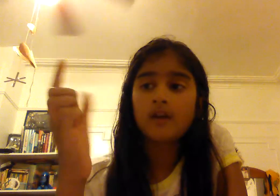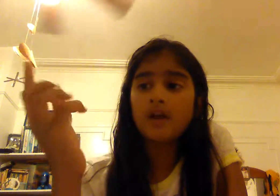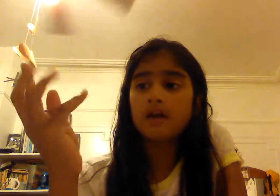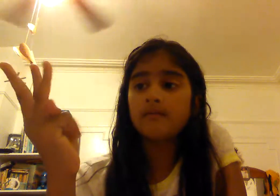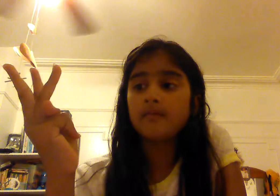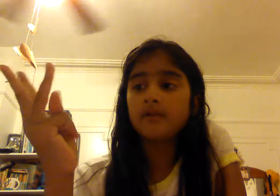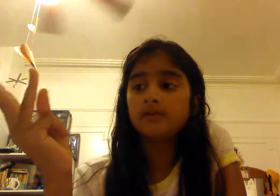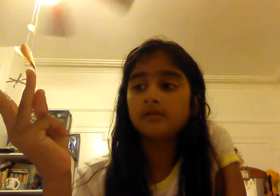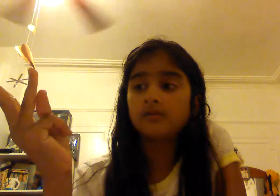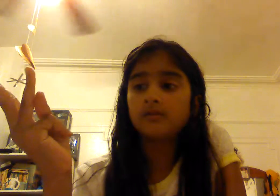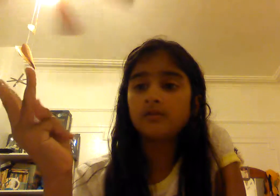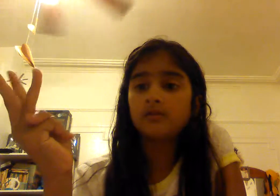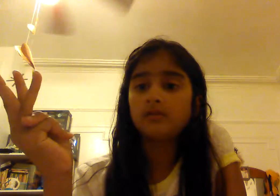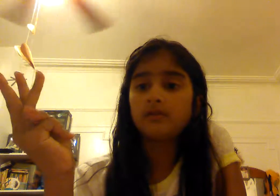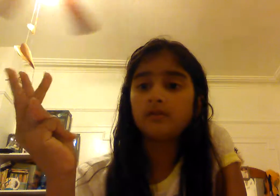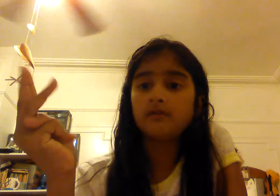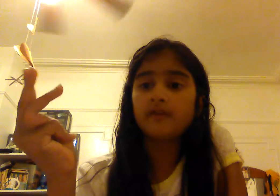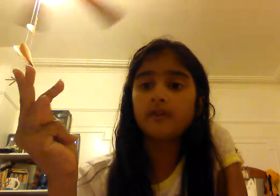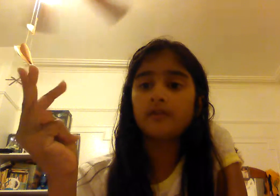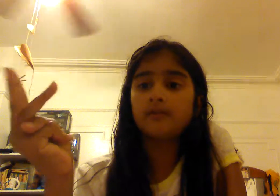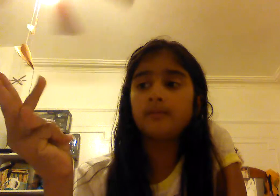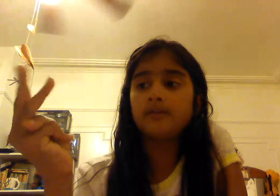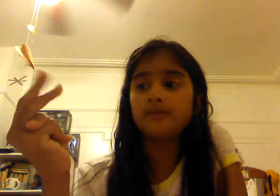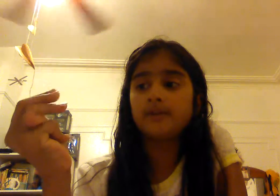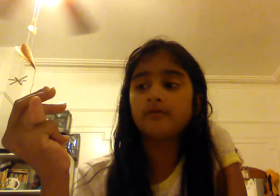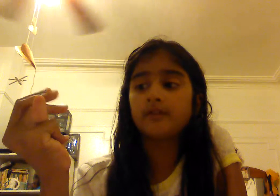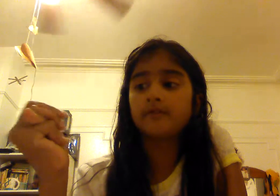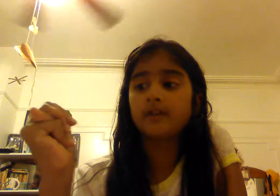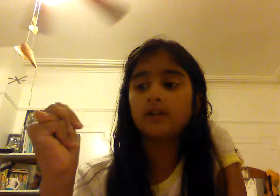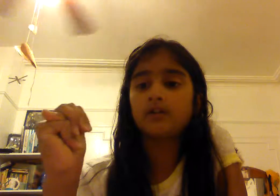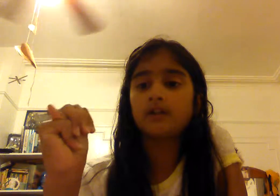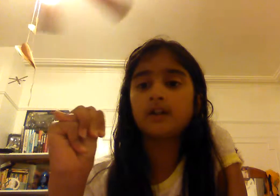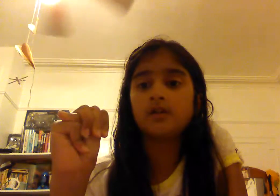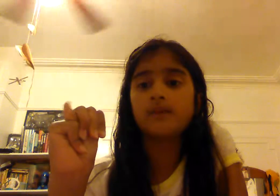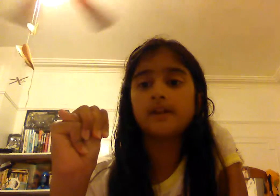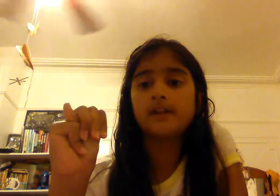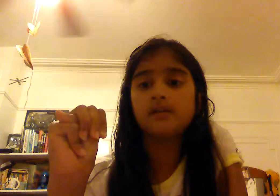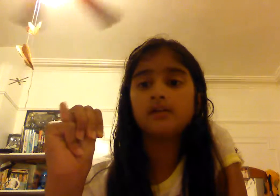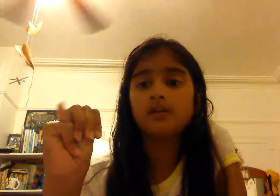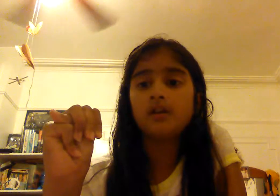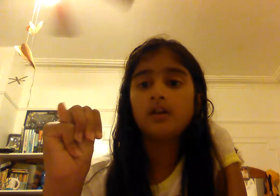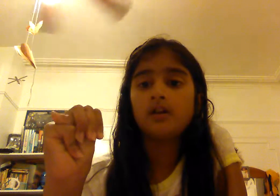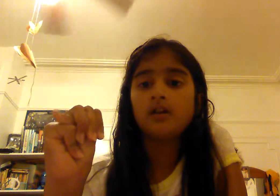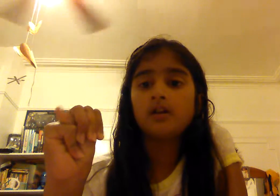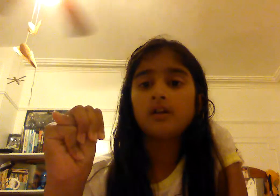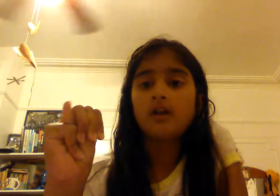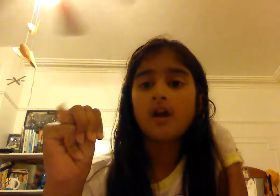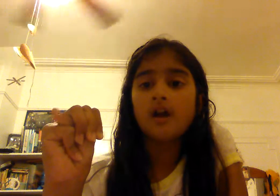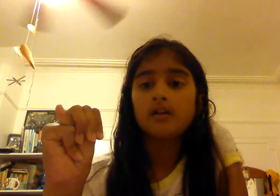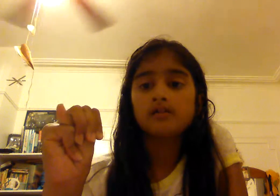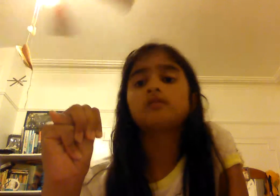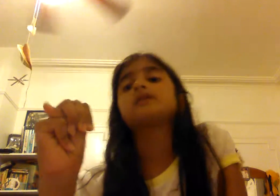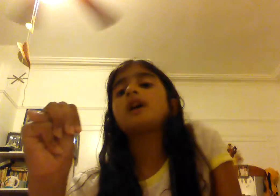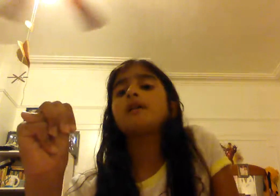M is your finger in between your ring finger and your pinky, so, M,